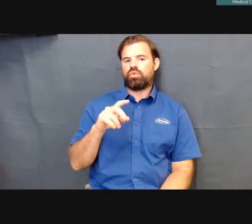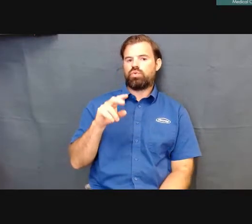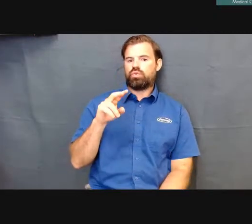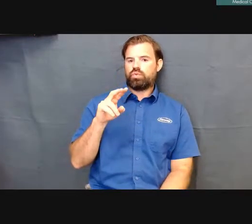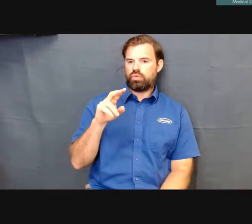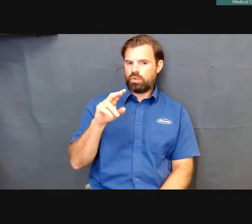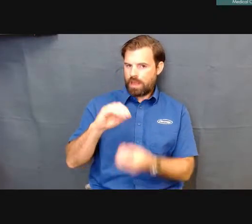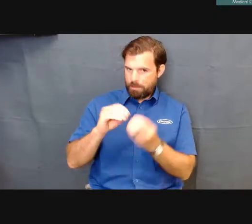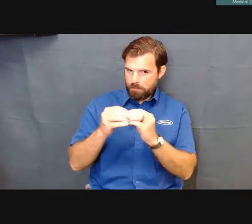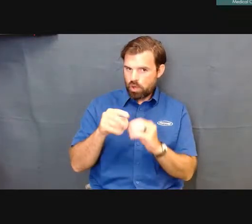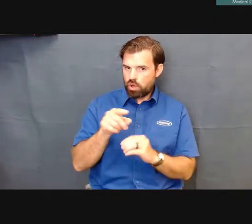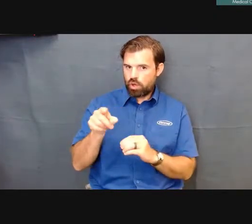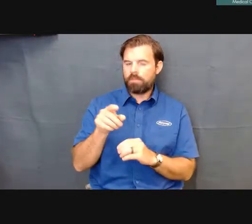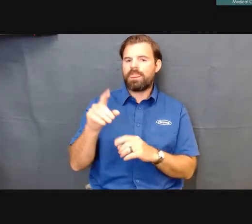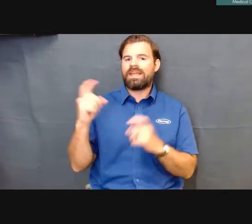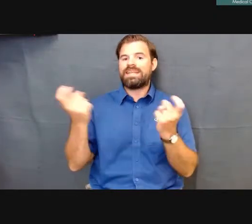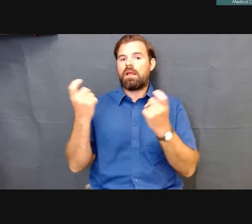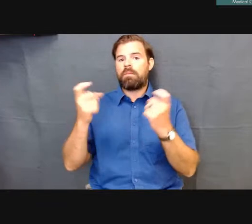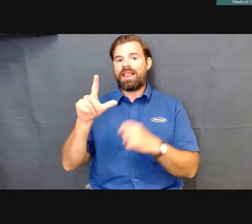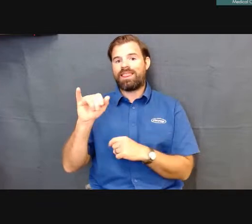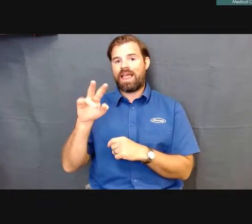page,